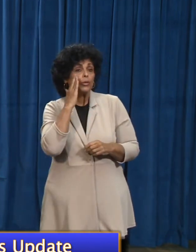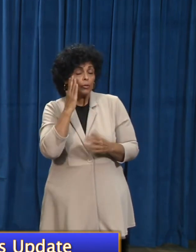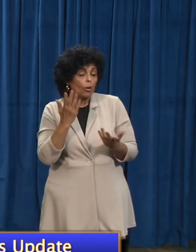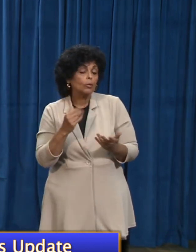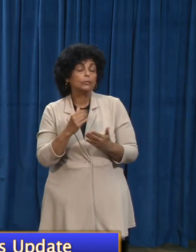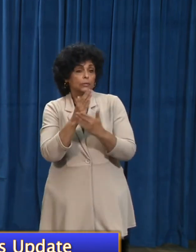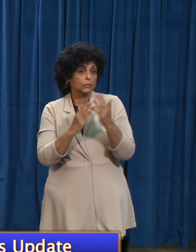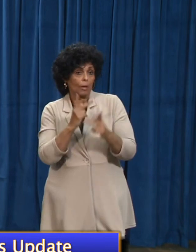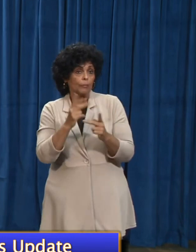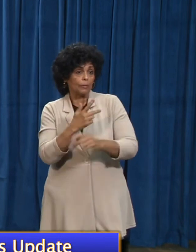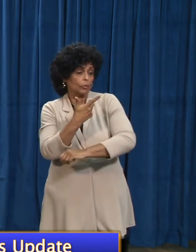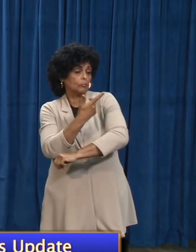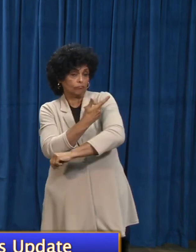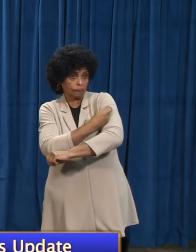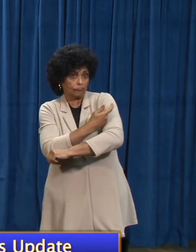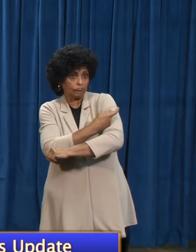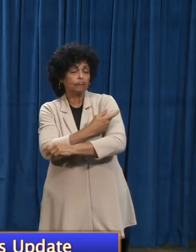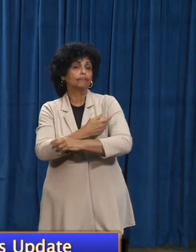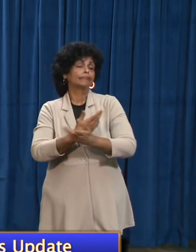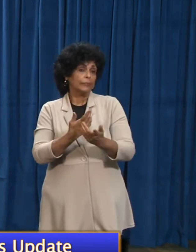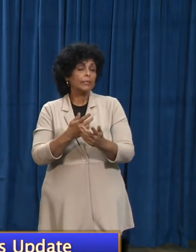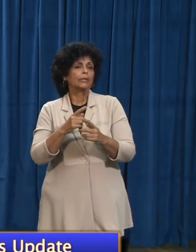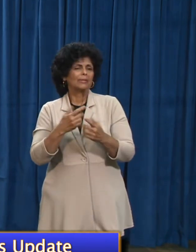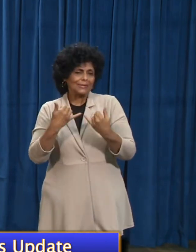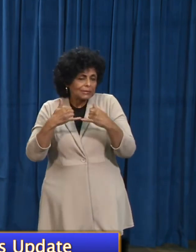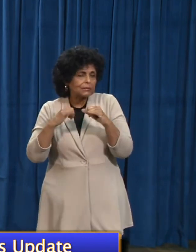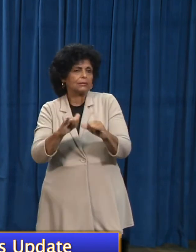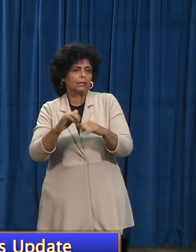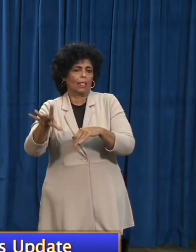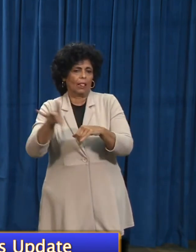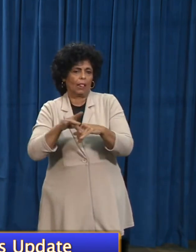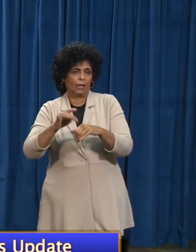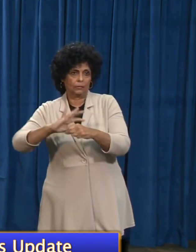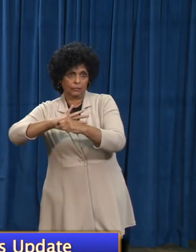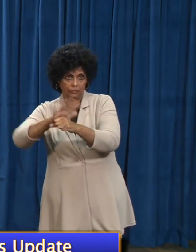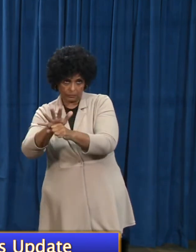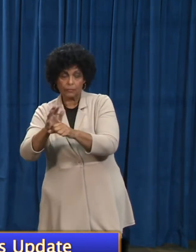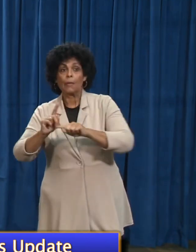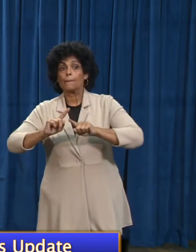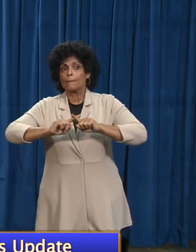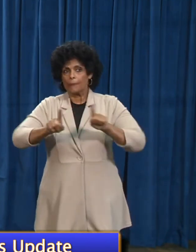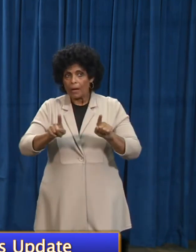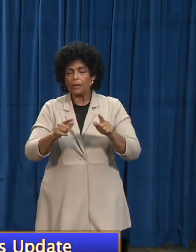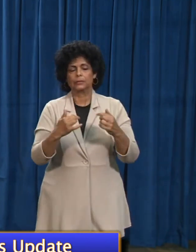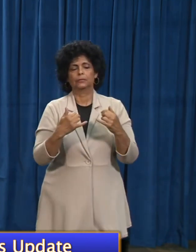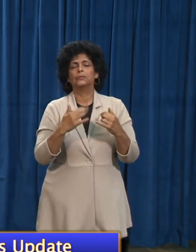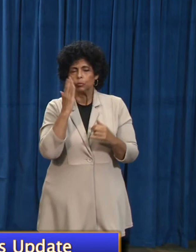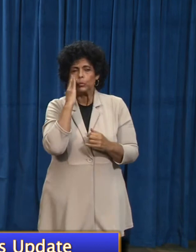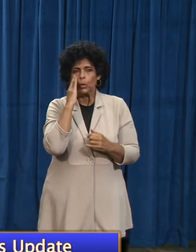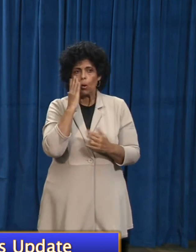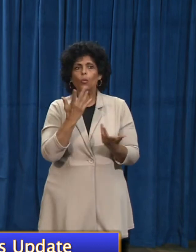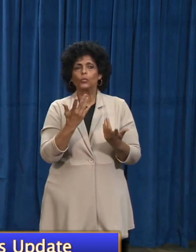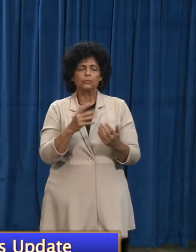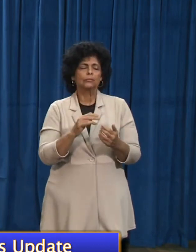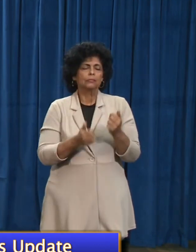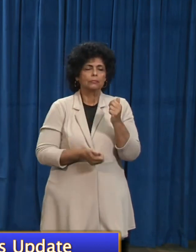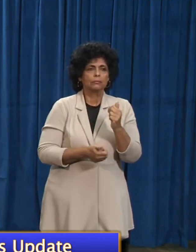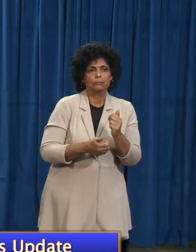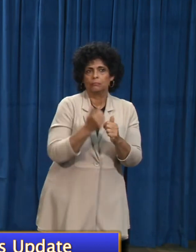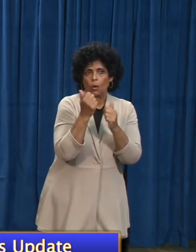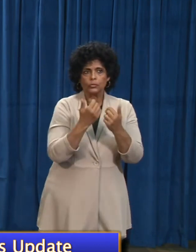booster shots remain the best protection to lower hospitalizations and save lives.